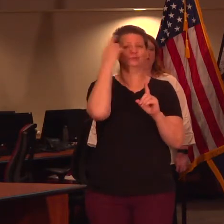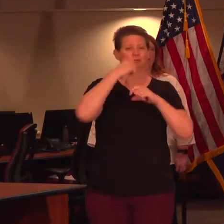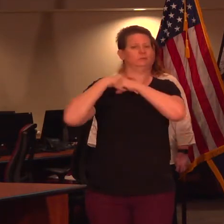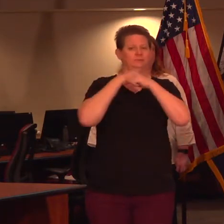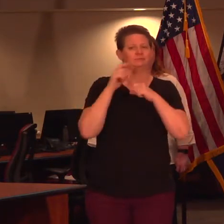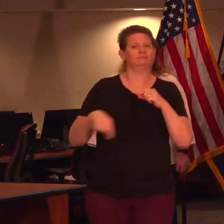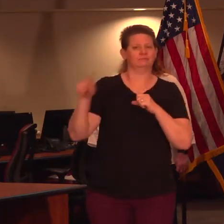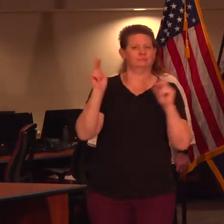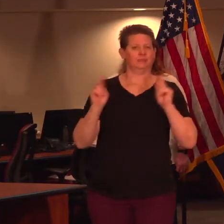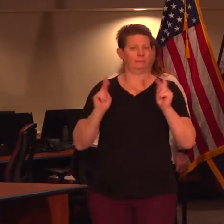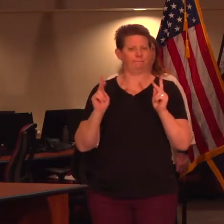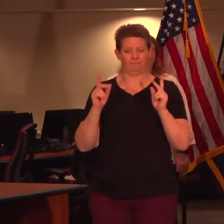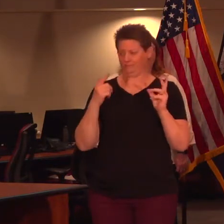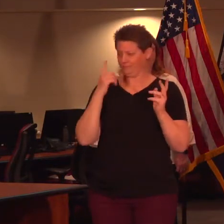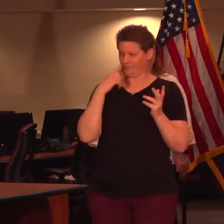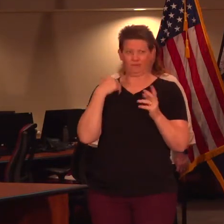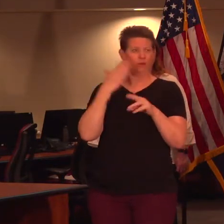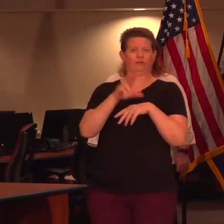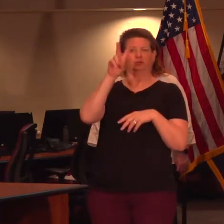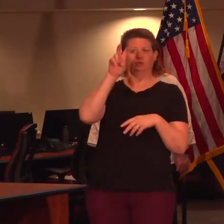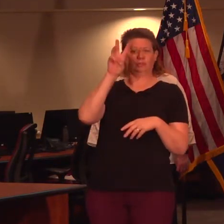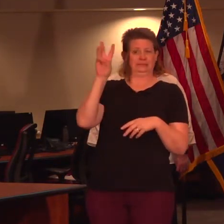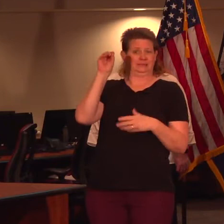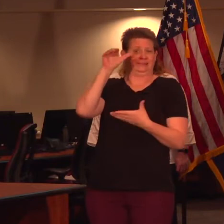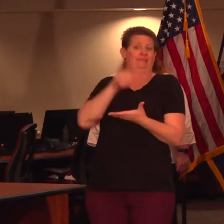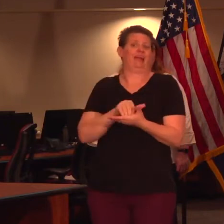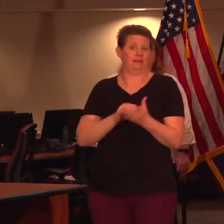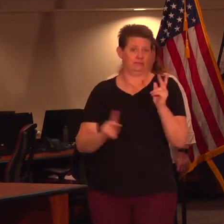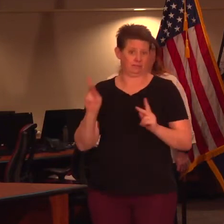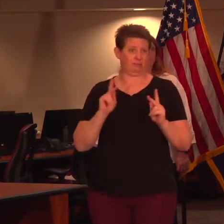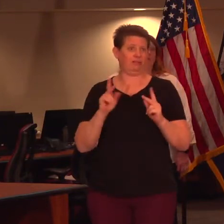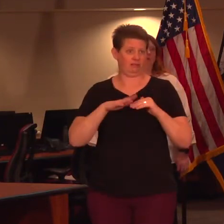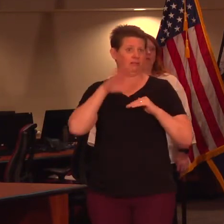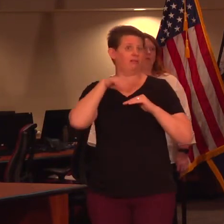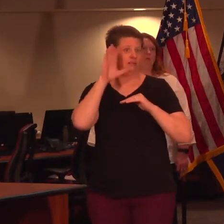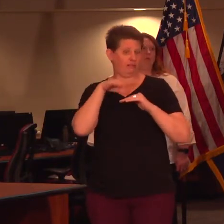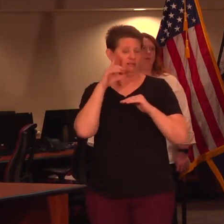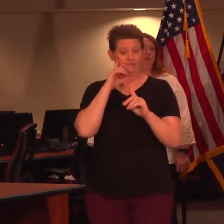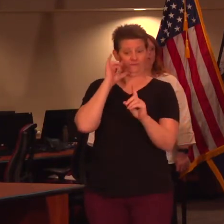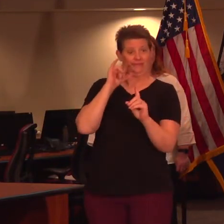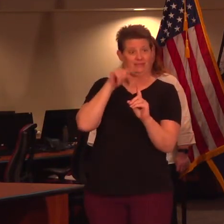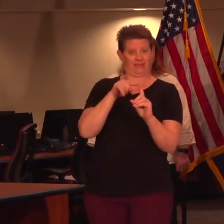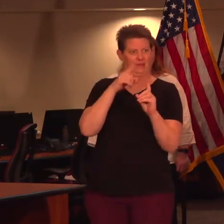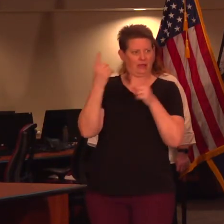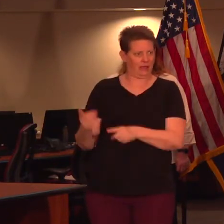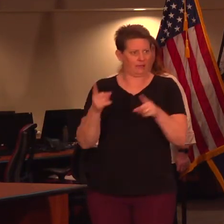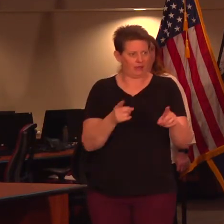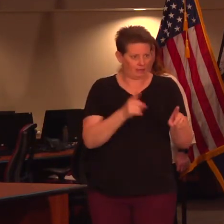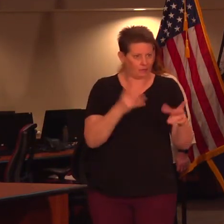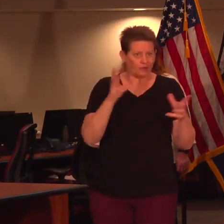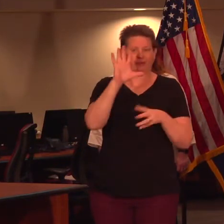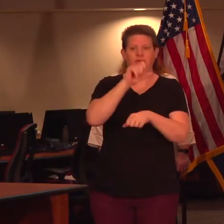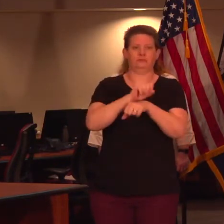the public. And we've got over 260,000 people, at least that many, that that as a result of all these things have lost their